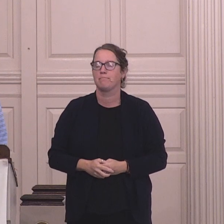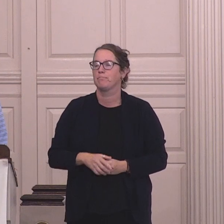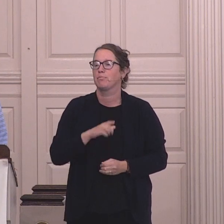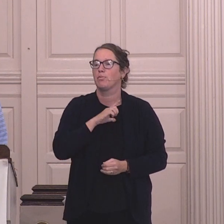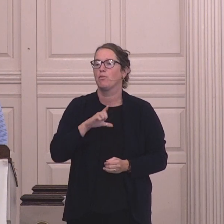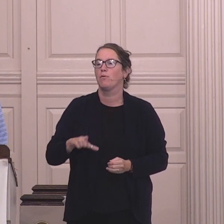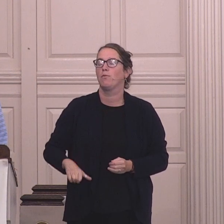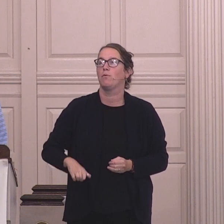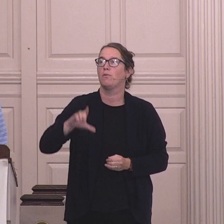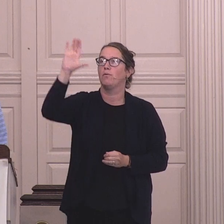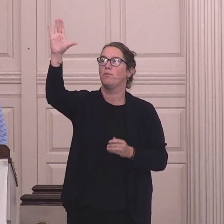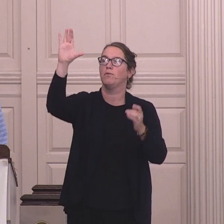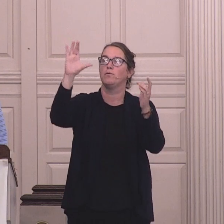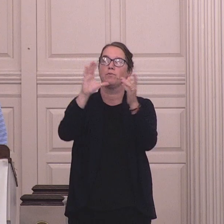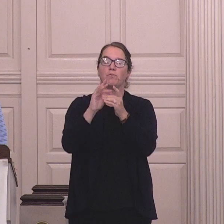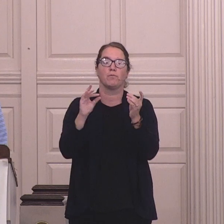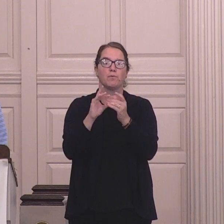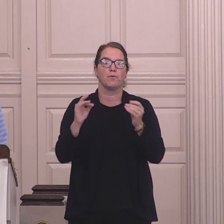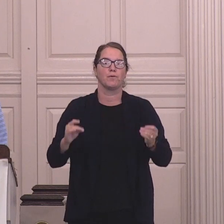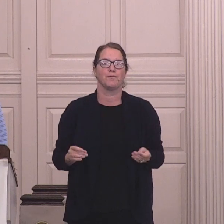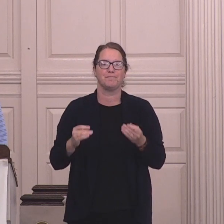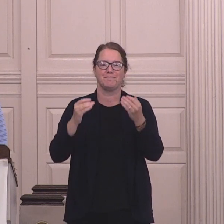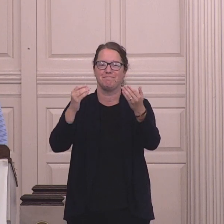The word of the Lord.